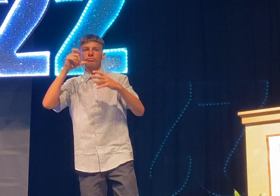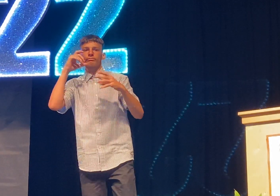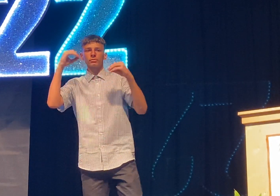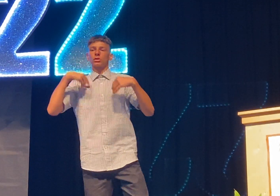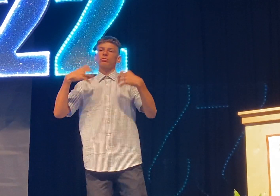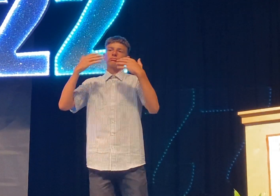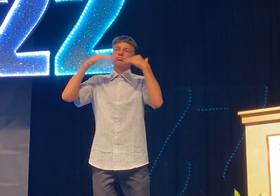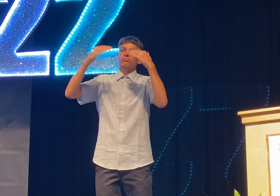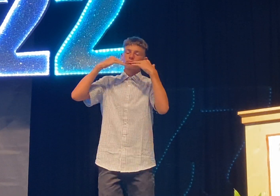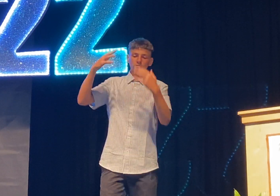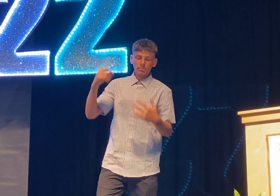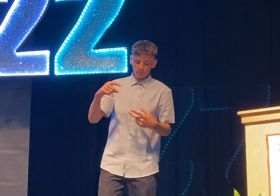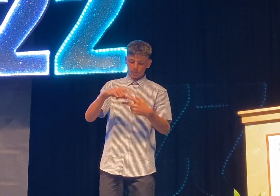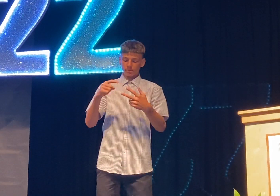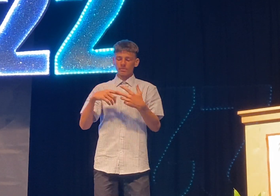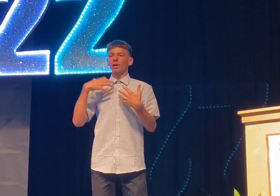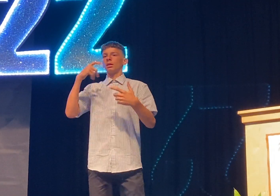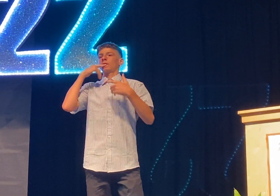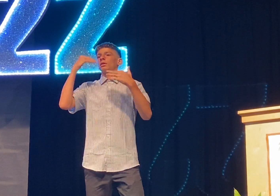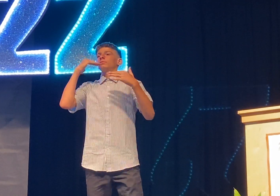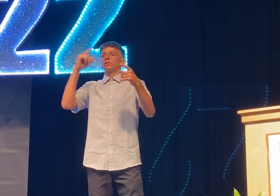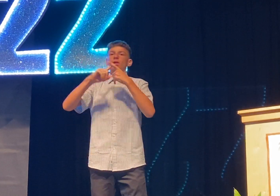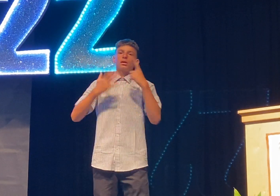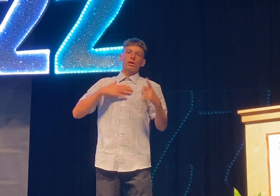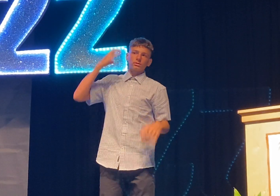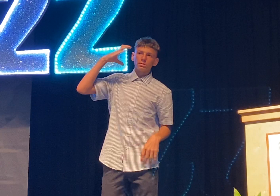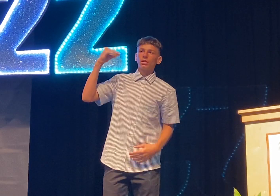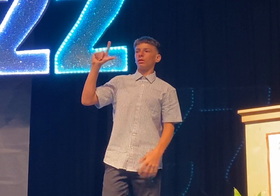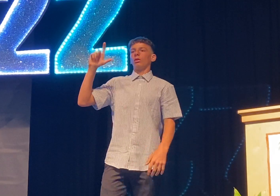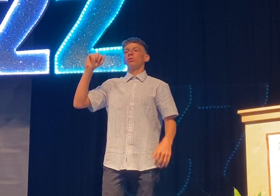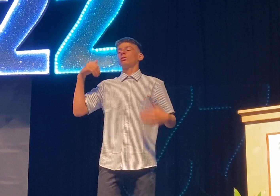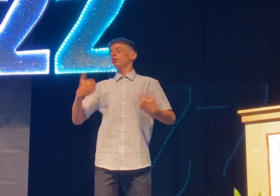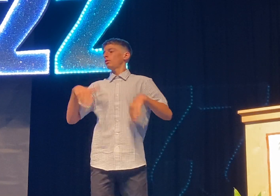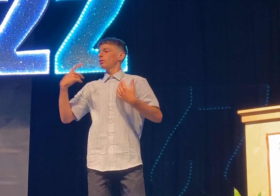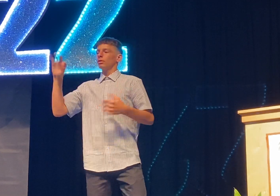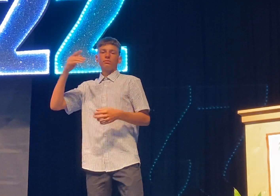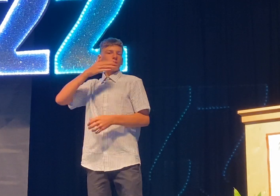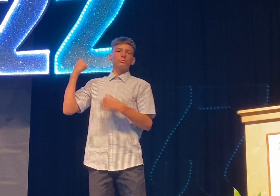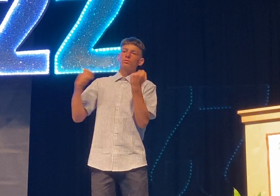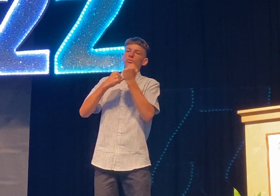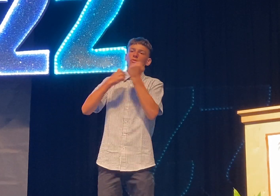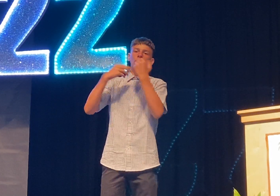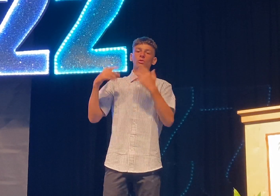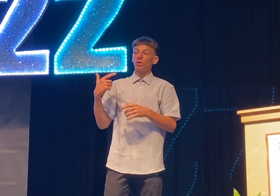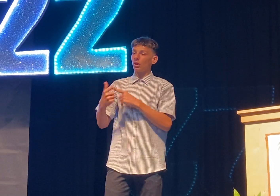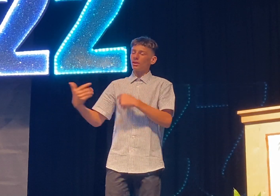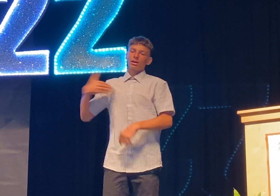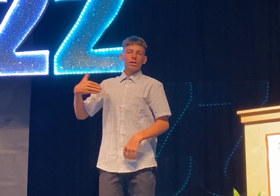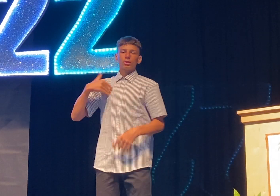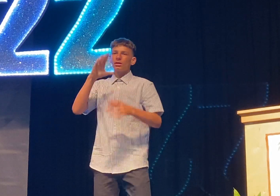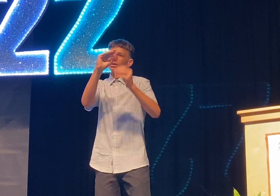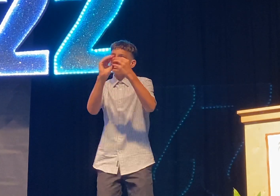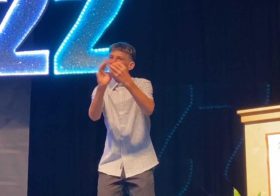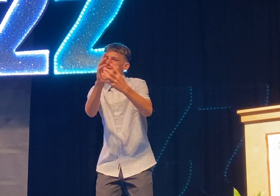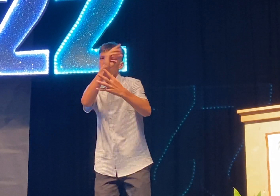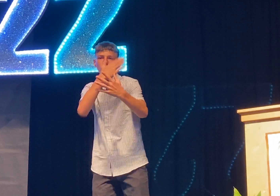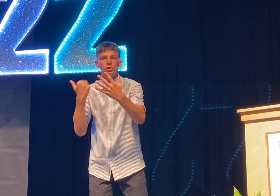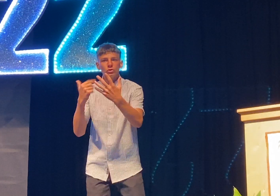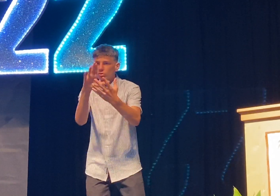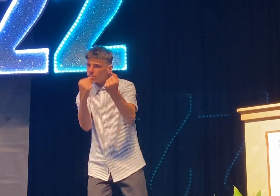from the teachers. So thank you very much to all of my teachers. I'd also say thank you to my cousin. He's been the best support for me. He's